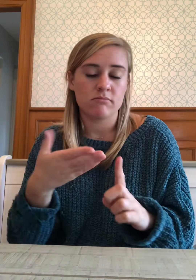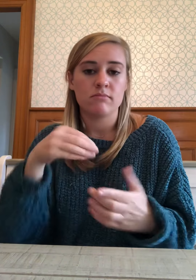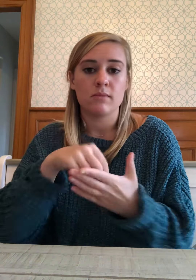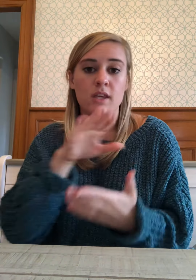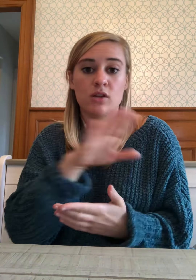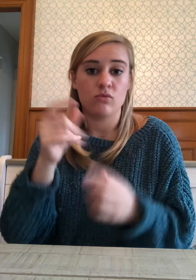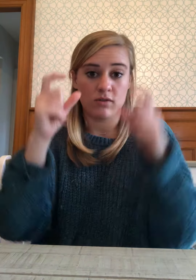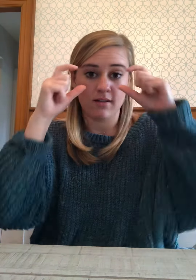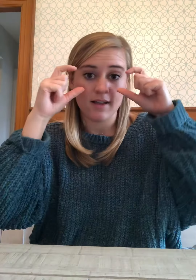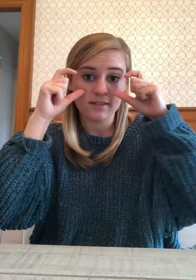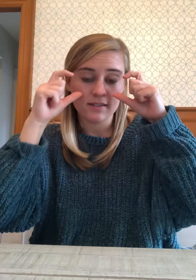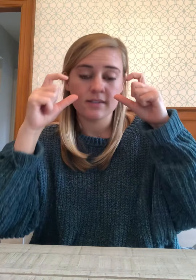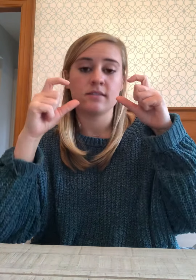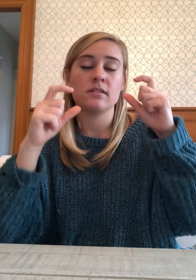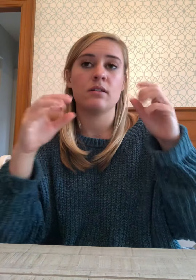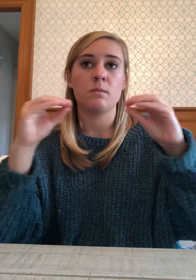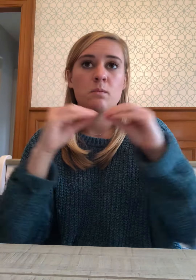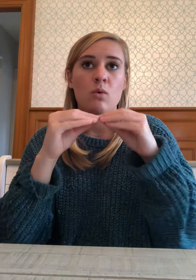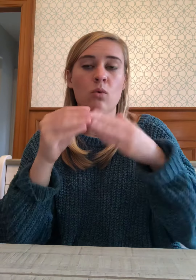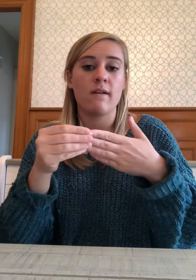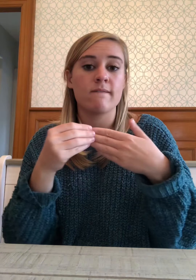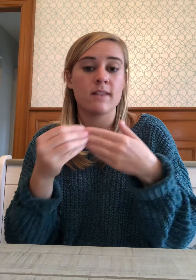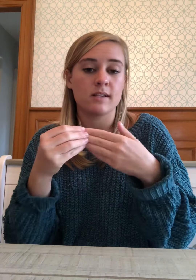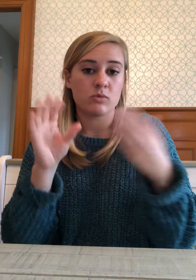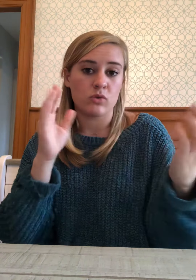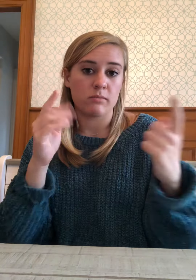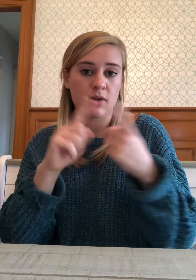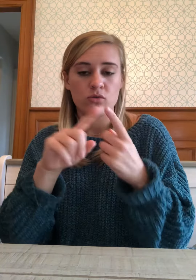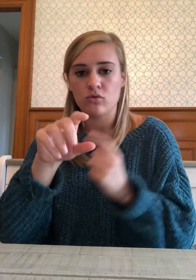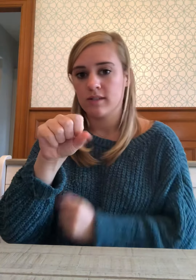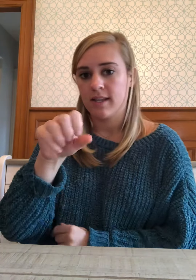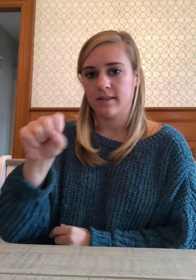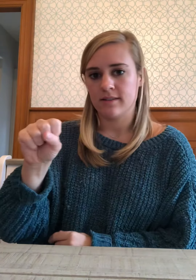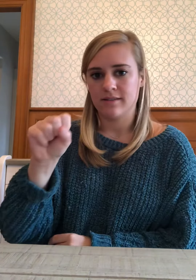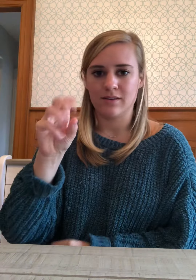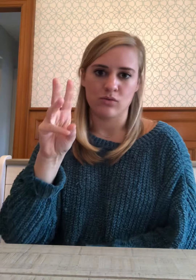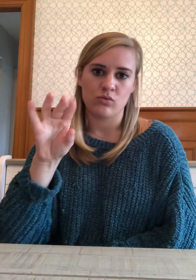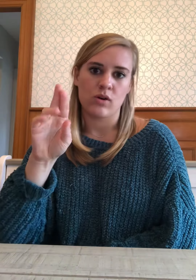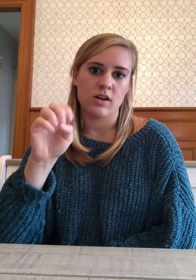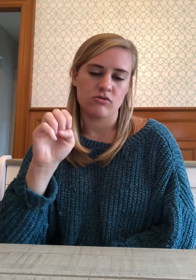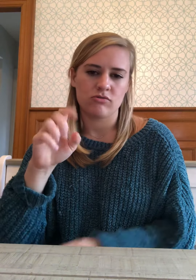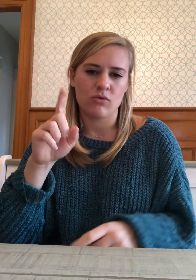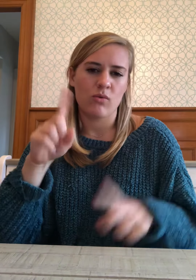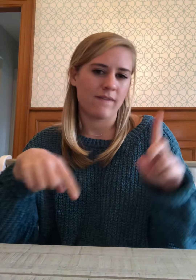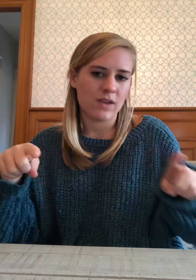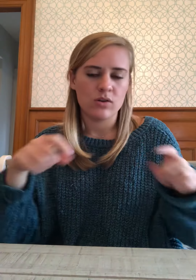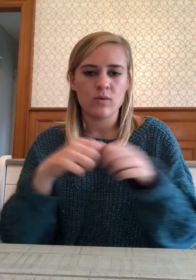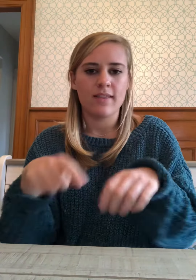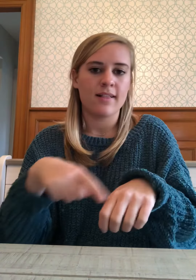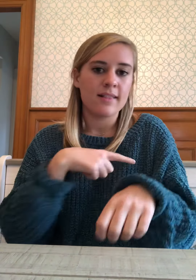eyeglasses, is more flexible than a stainless steel wire. So it varies with length, cross-section, and